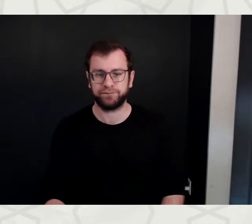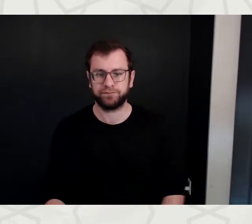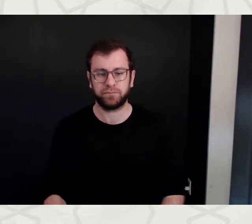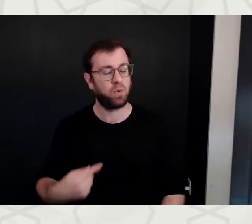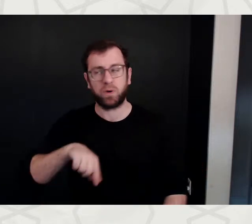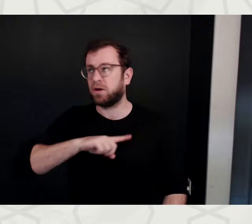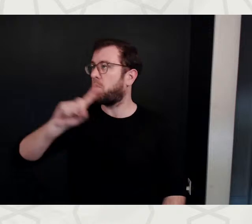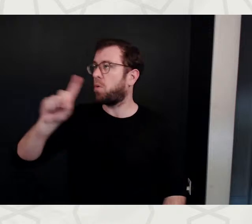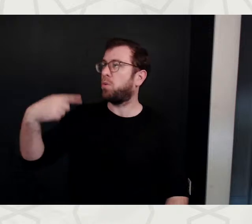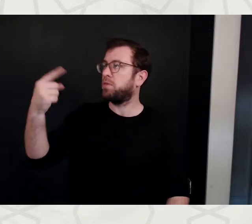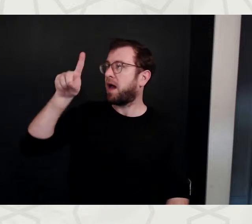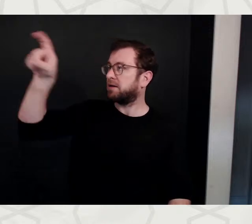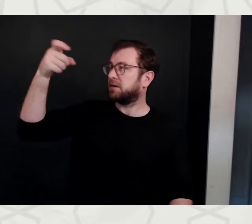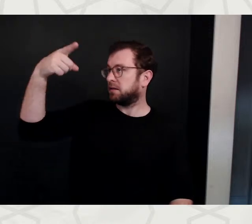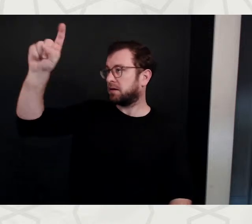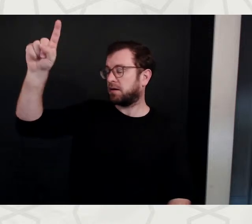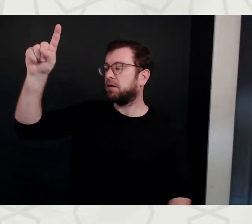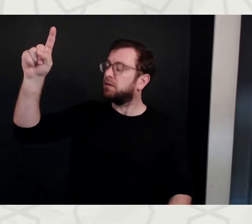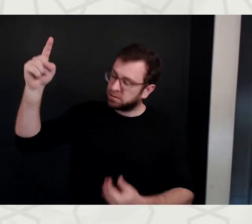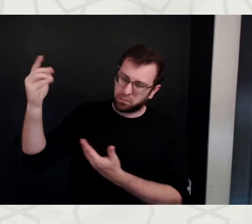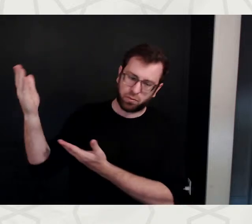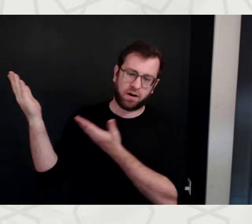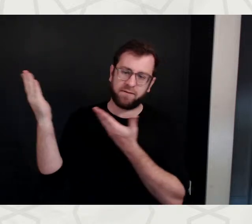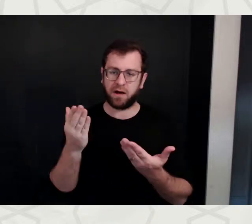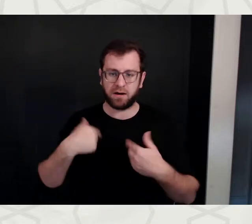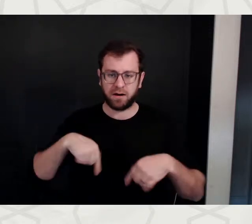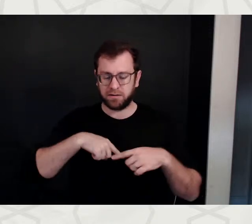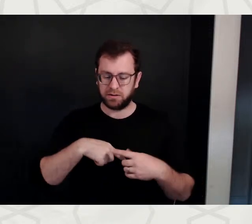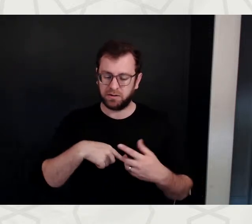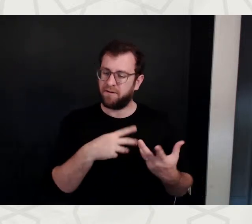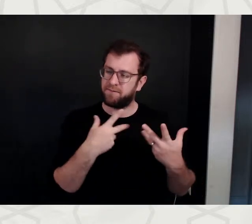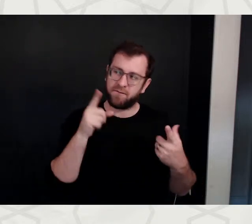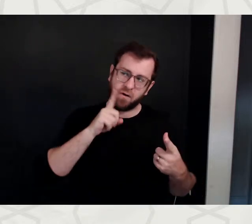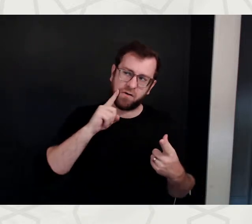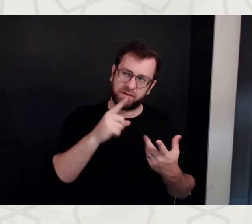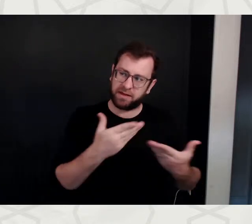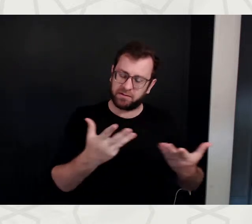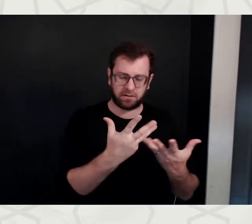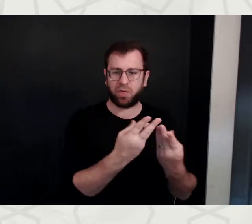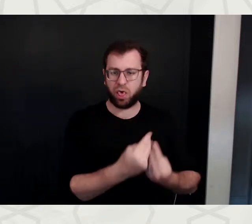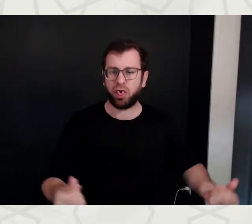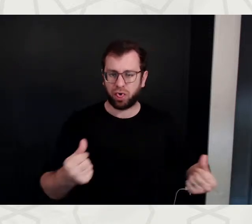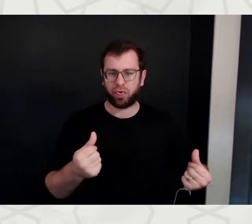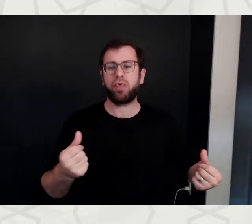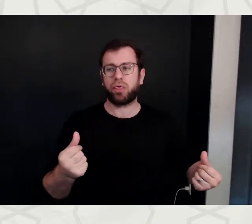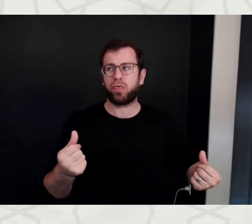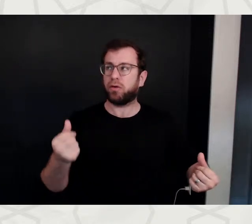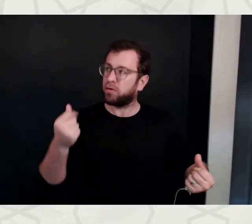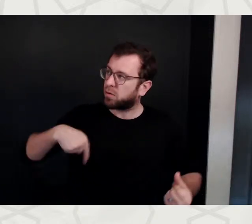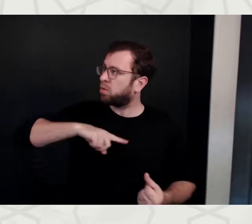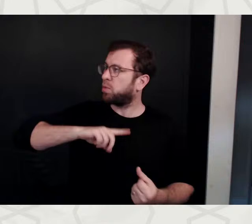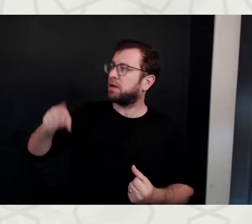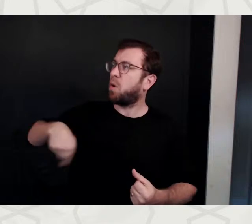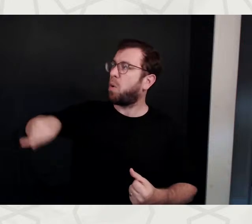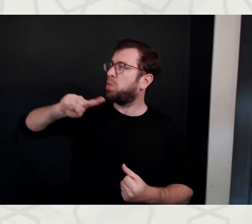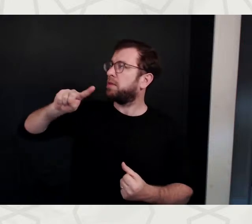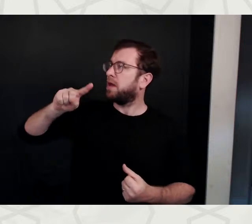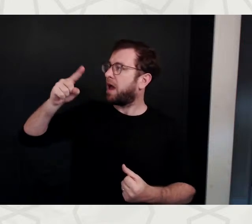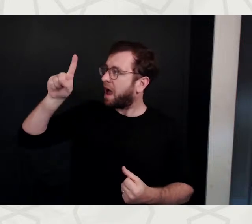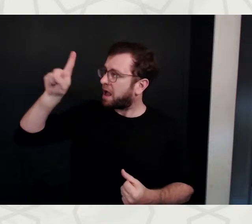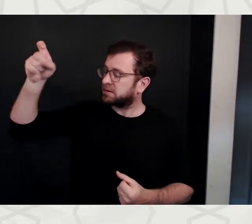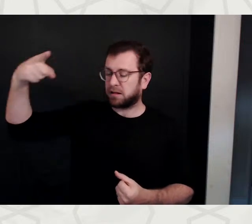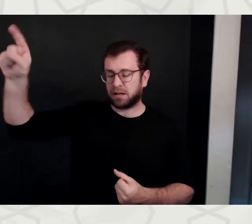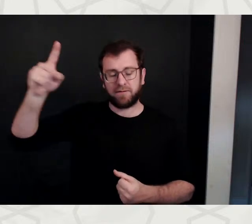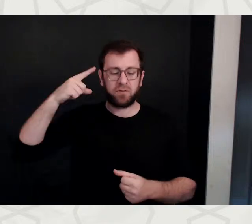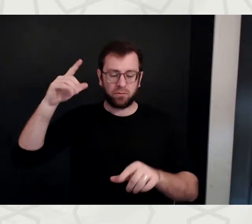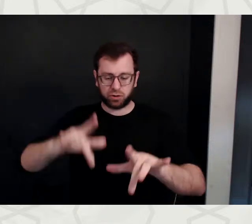Allah subhanahu wa ta'ala to bring down the falsehood in this world. We can ask Allah subhanahu wa ta'ala to have mercy